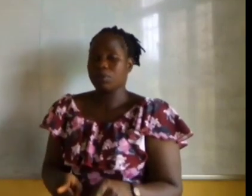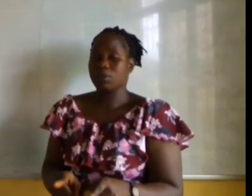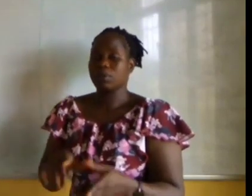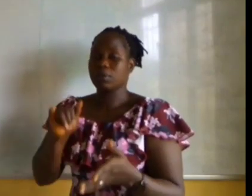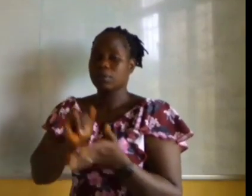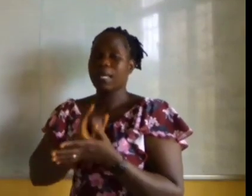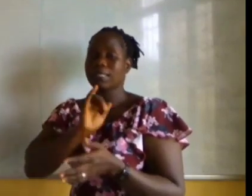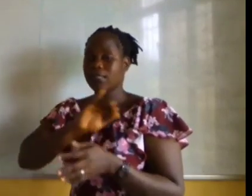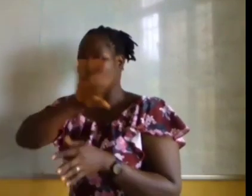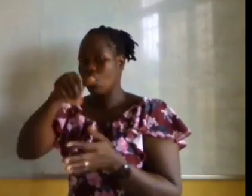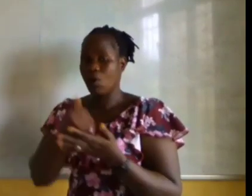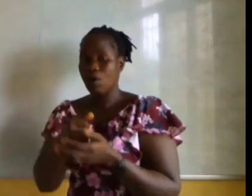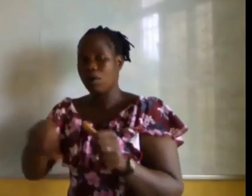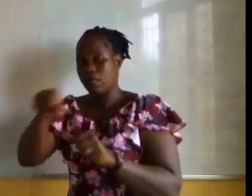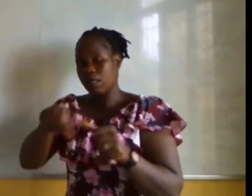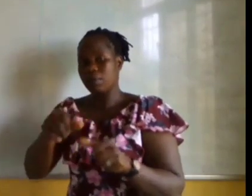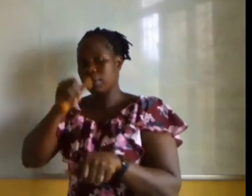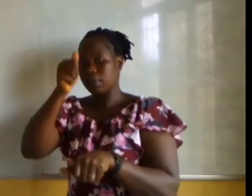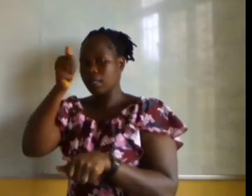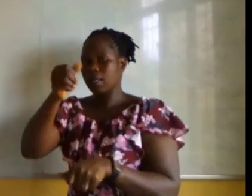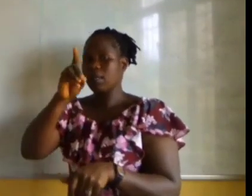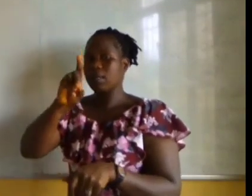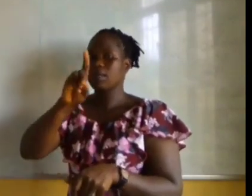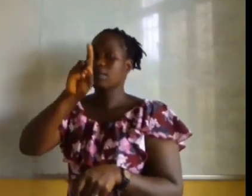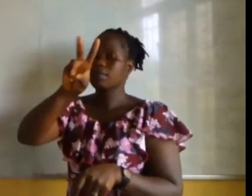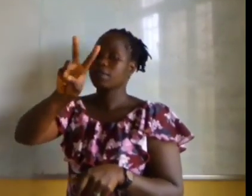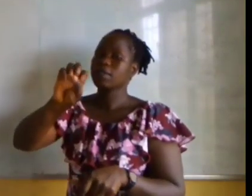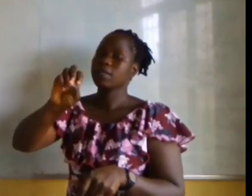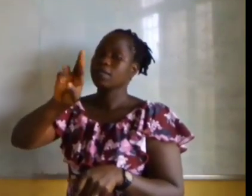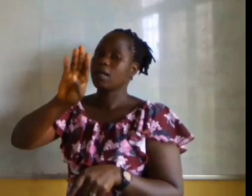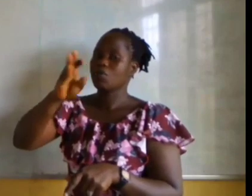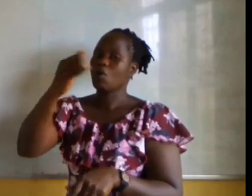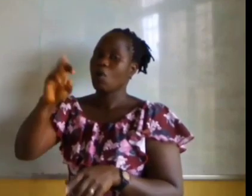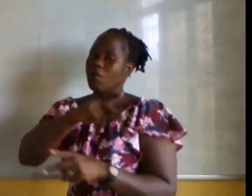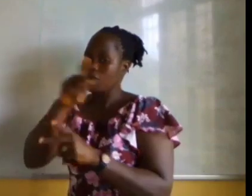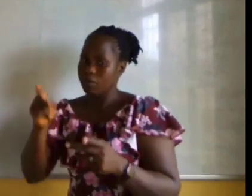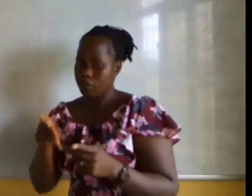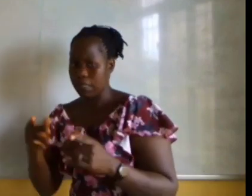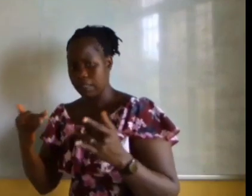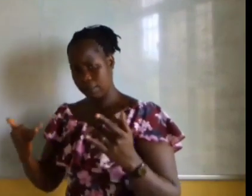all about adverb of place.